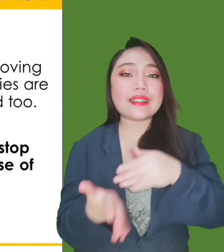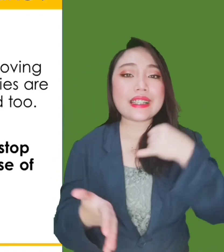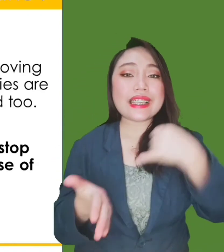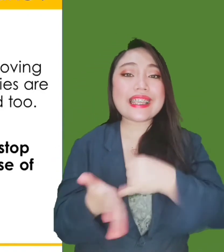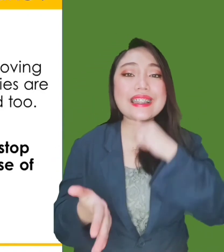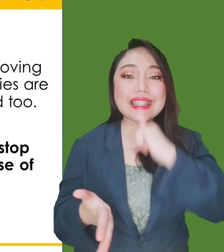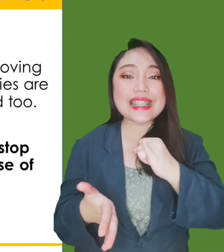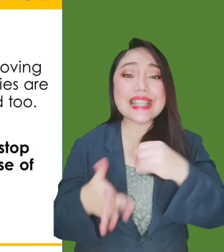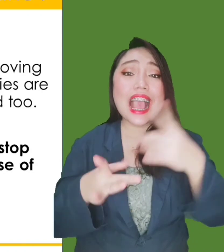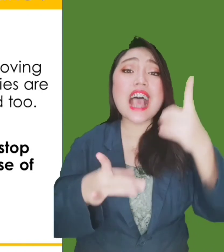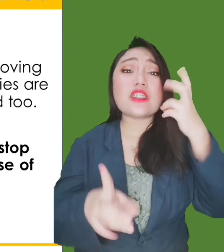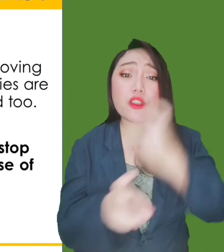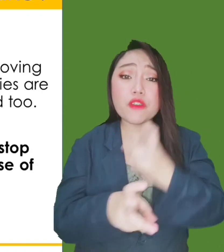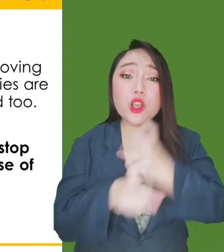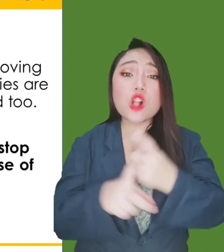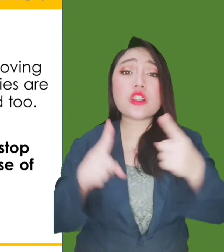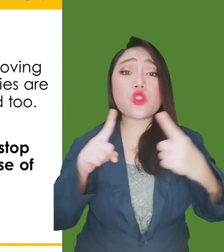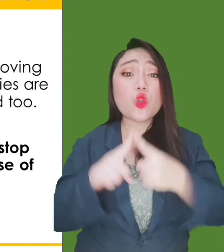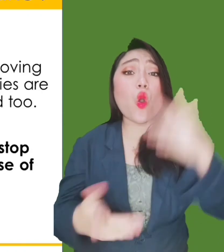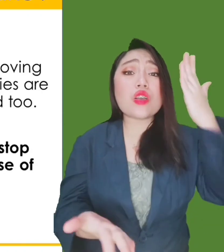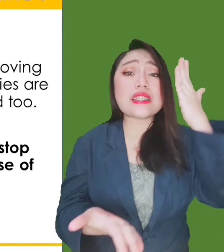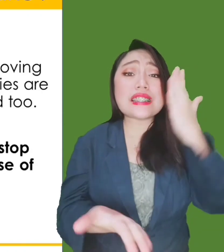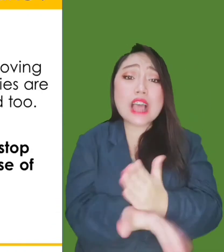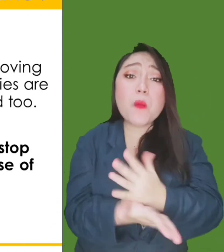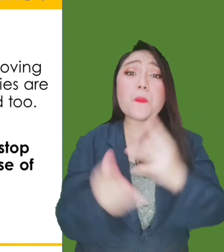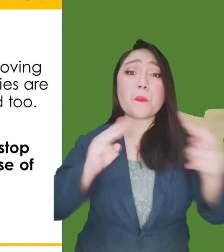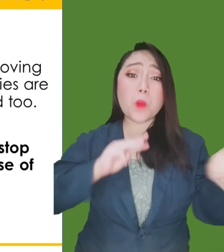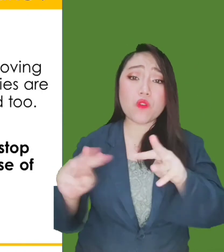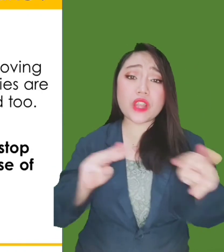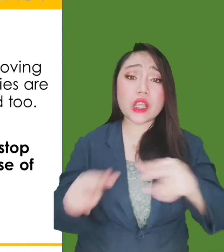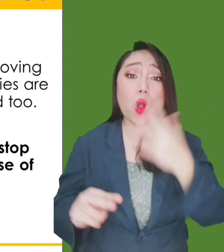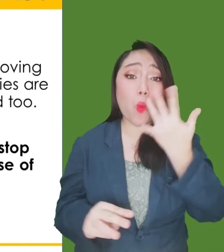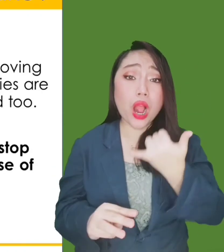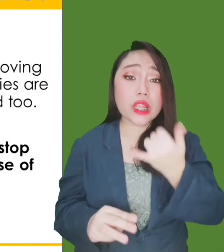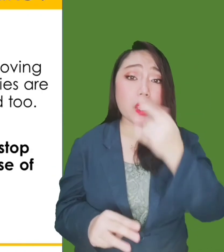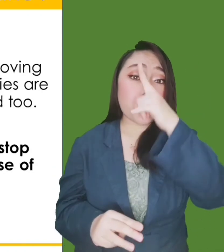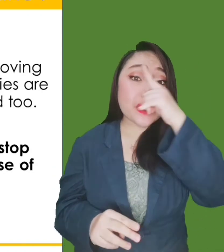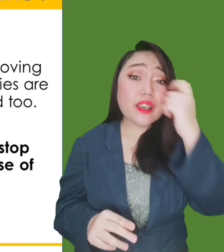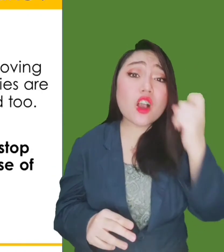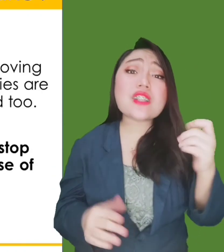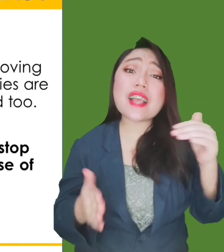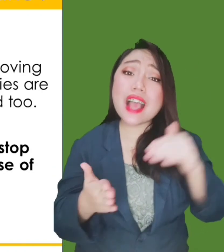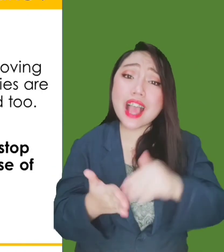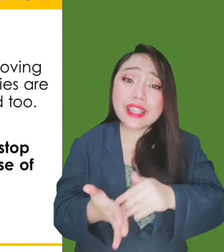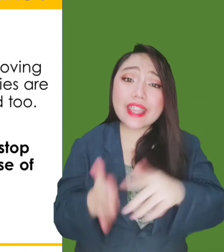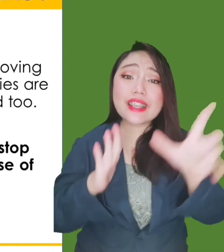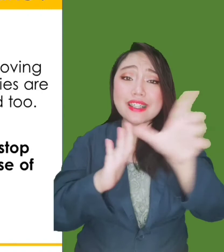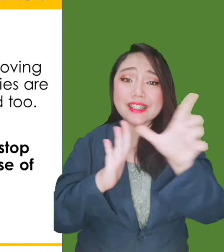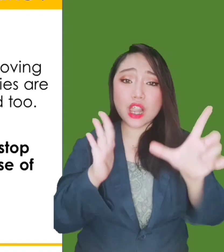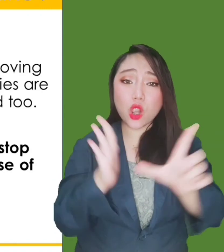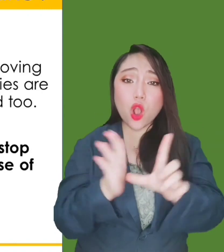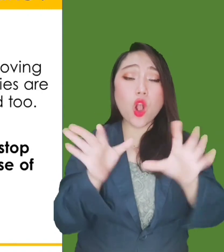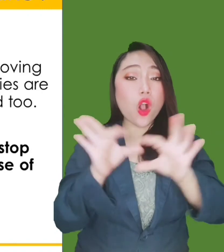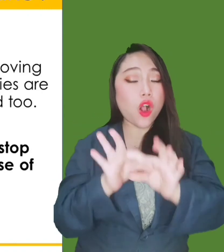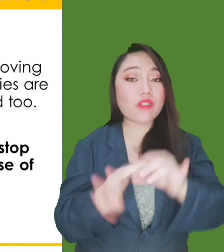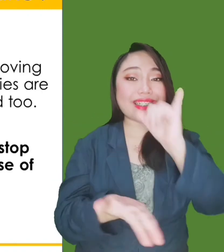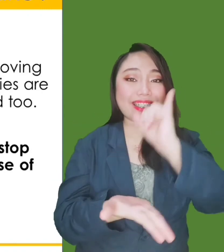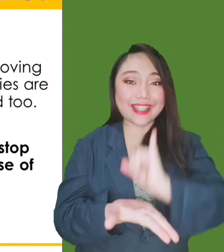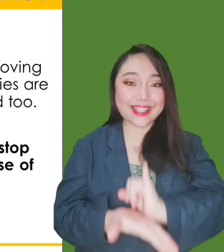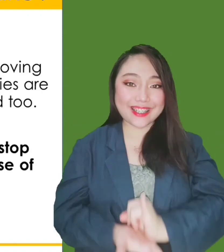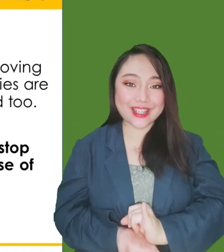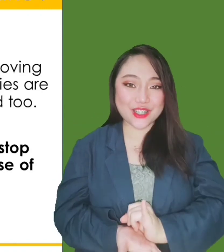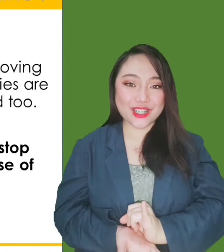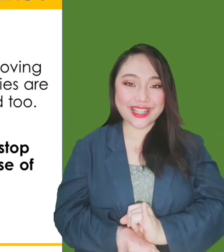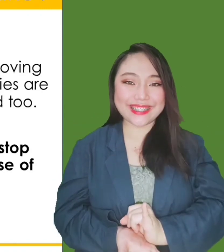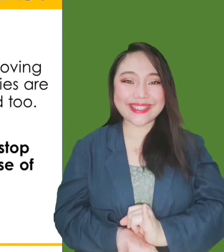Okay? Again, it is difficult to stop a moving object because